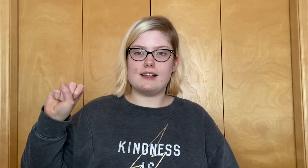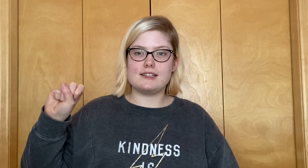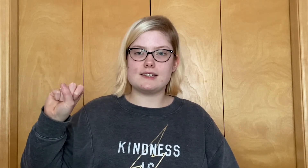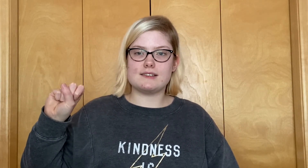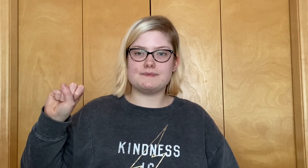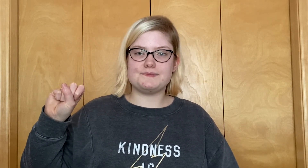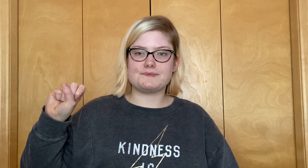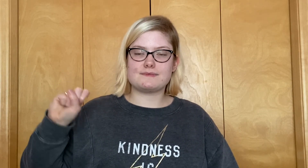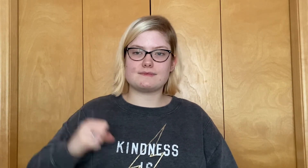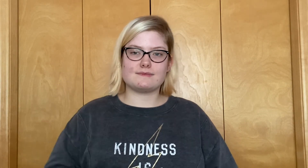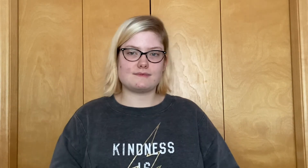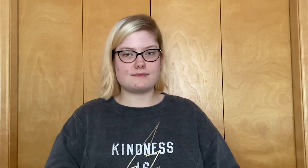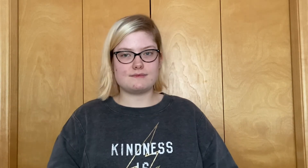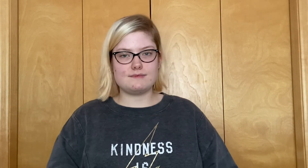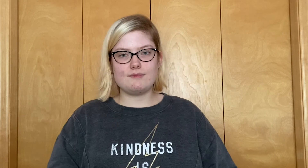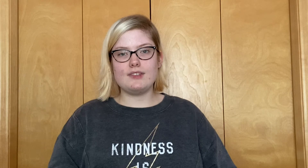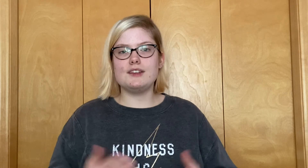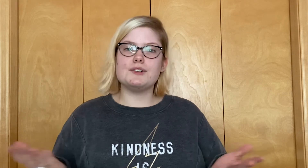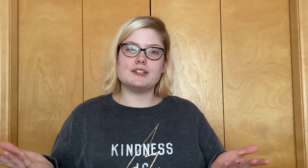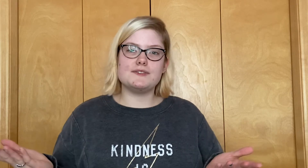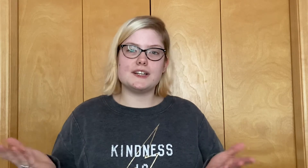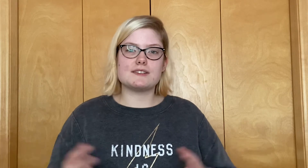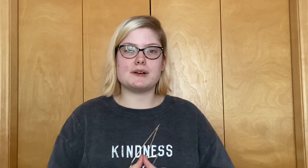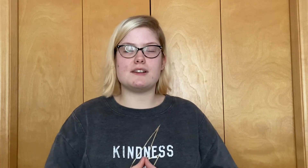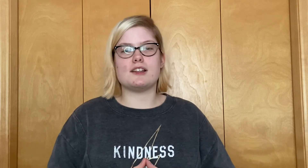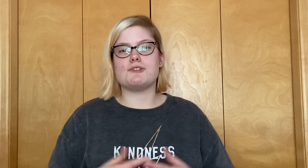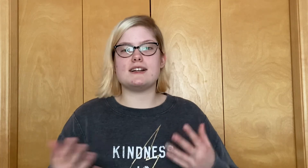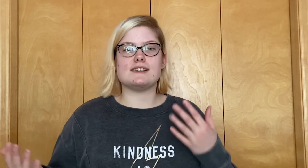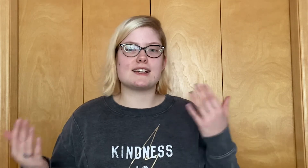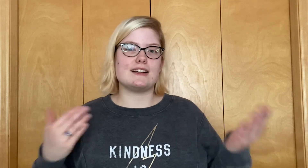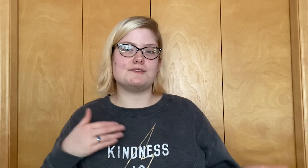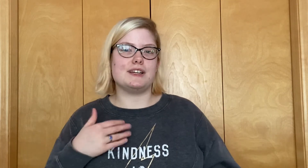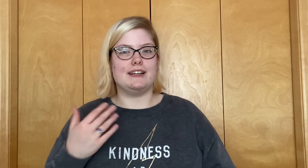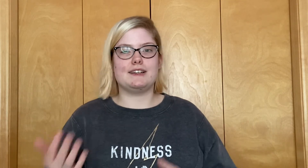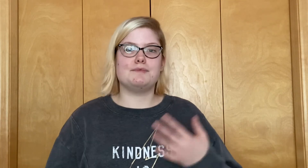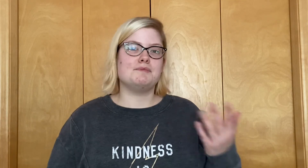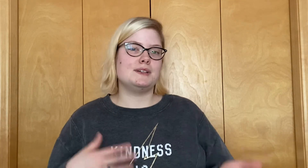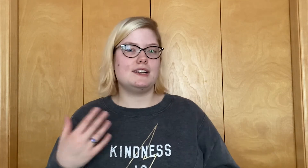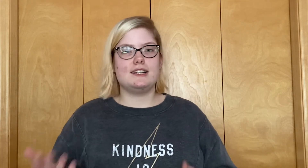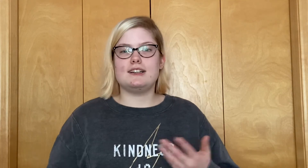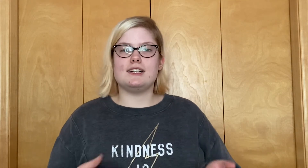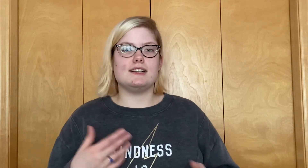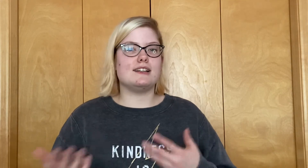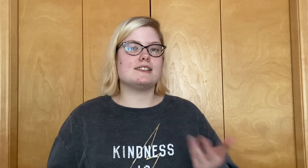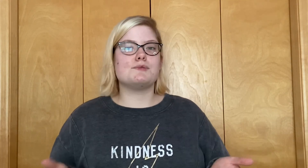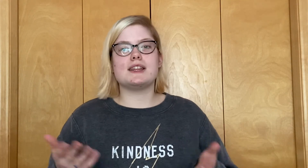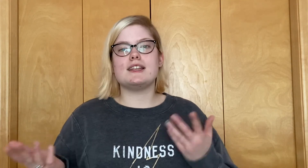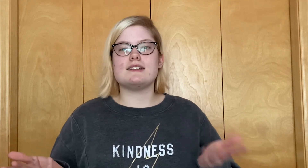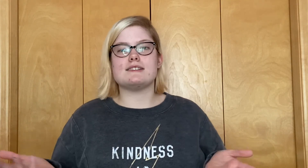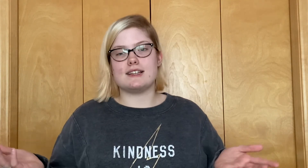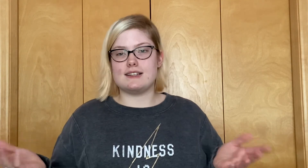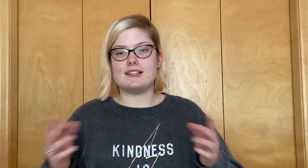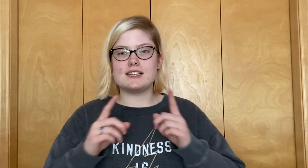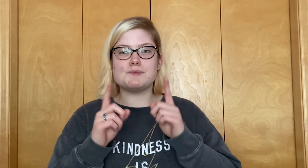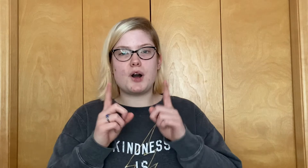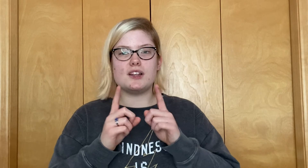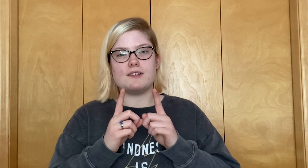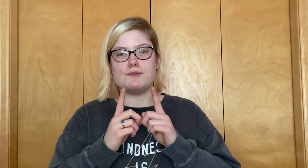S. You could finger spell it, otherwise it's kind of like, it's within the sentence. It's a small enough word